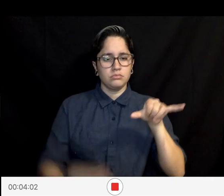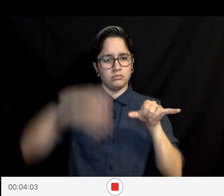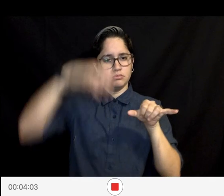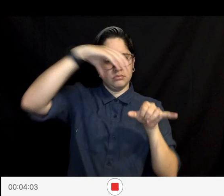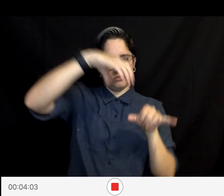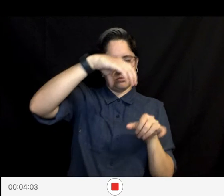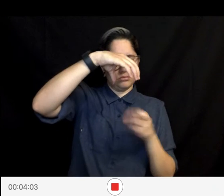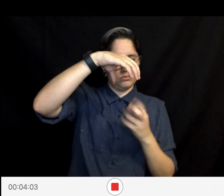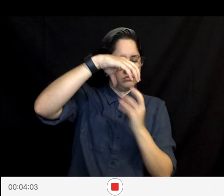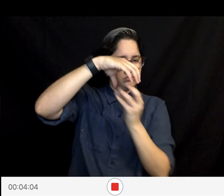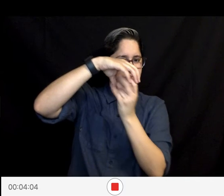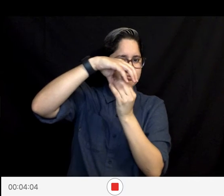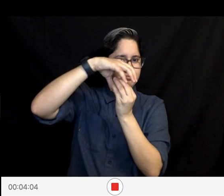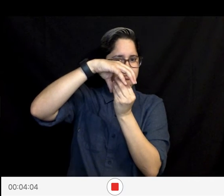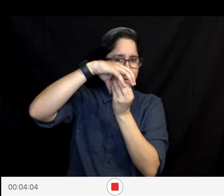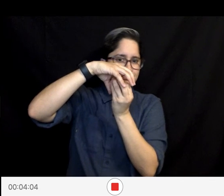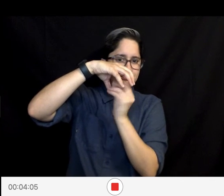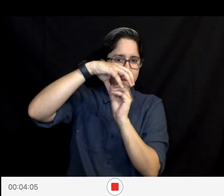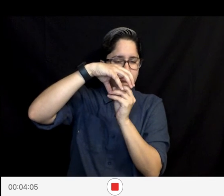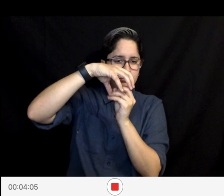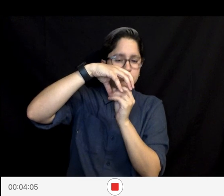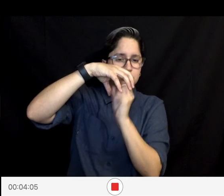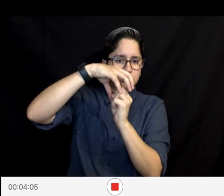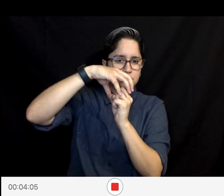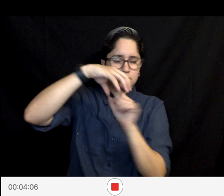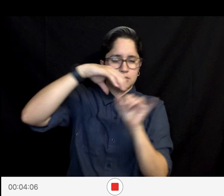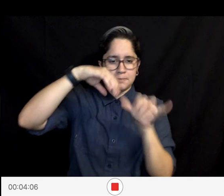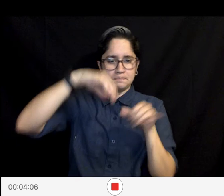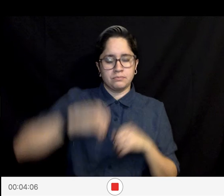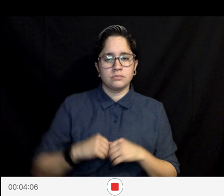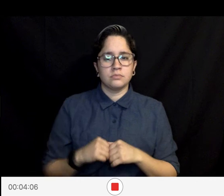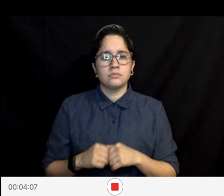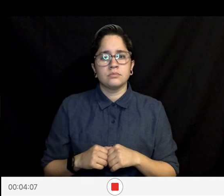gives the jellyfish its typical bell-shaped top.